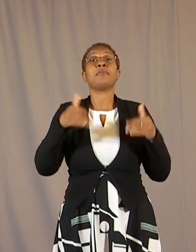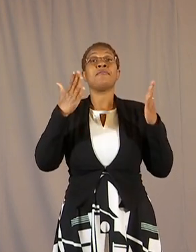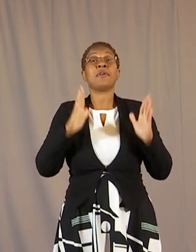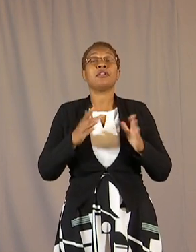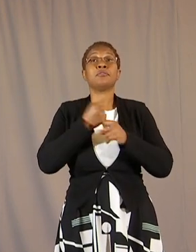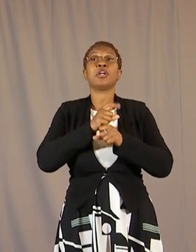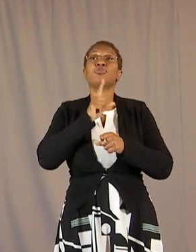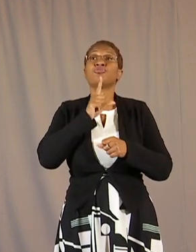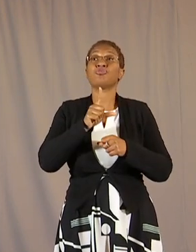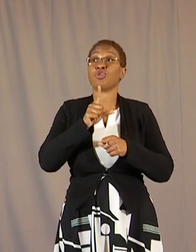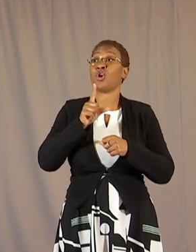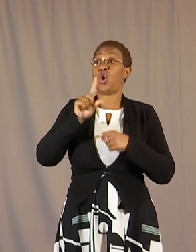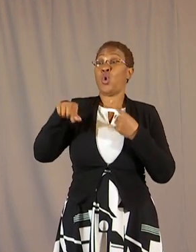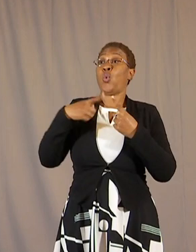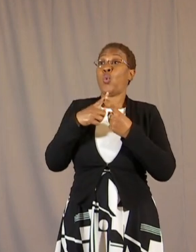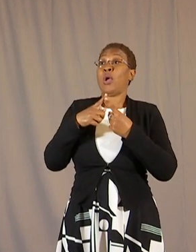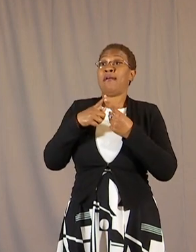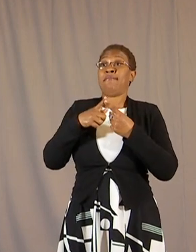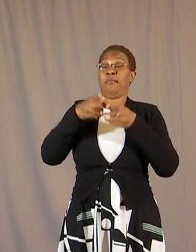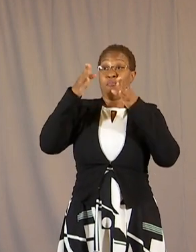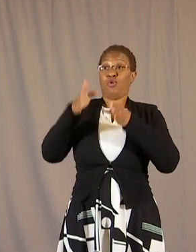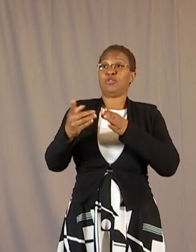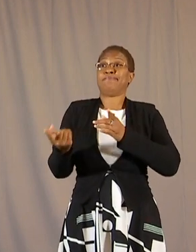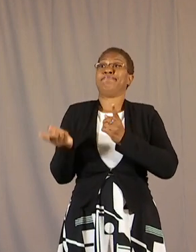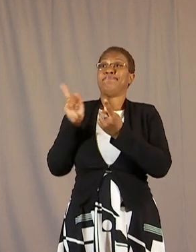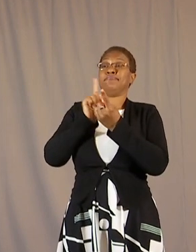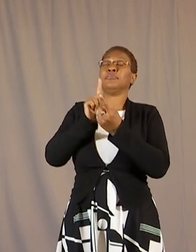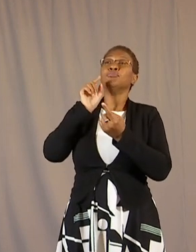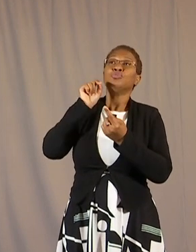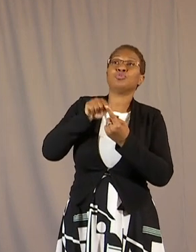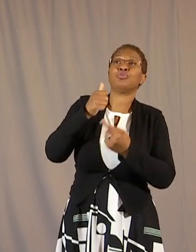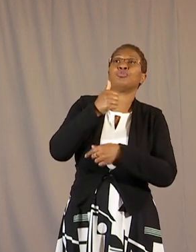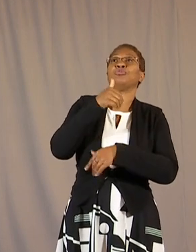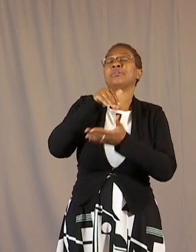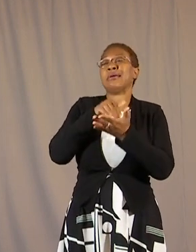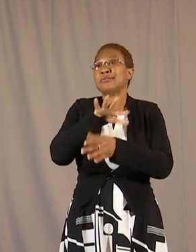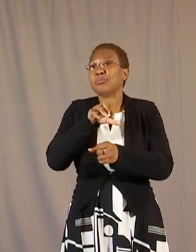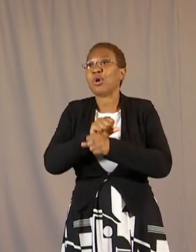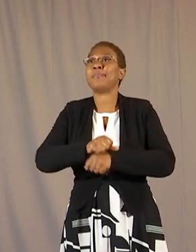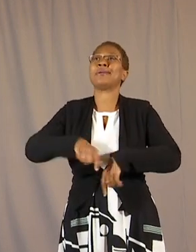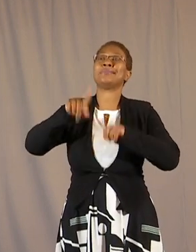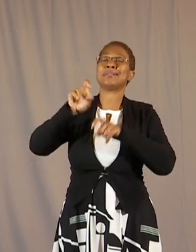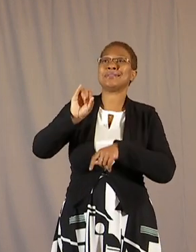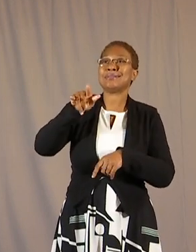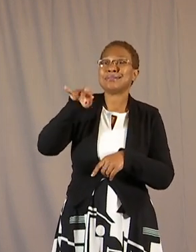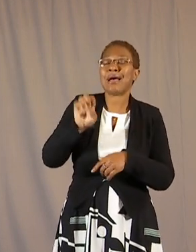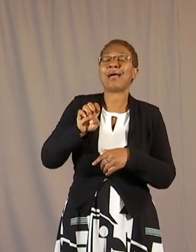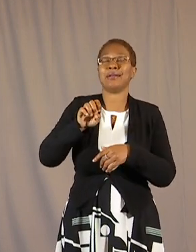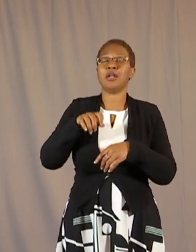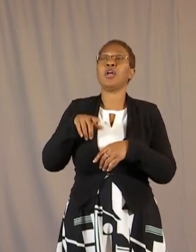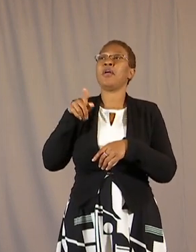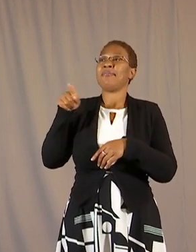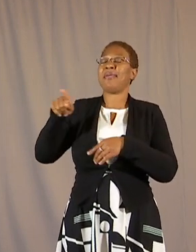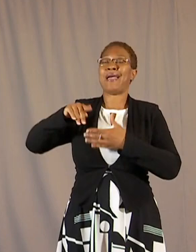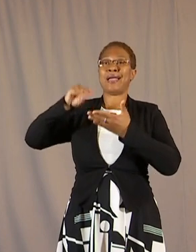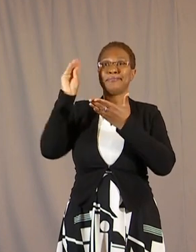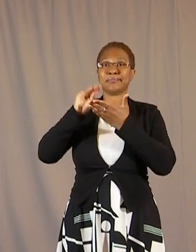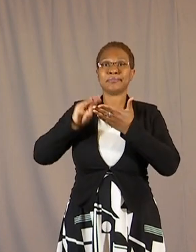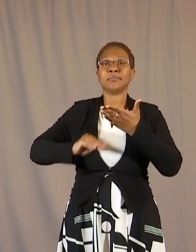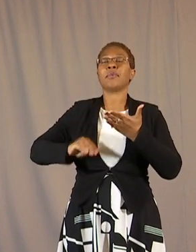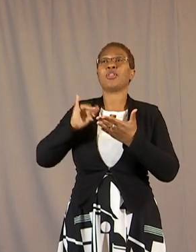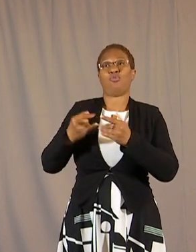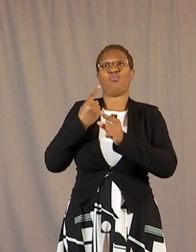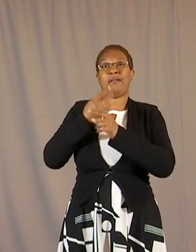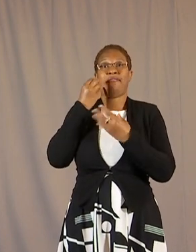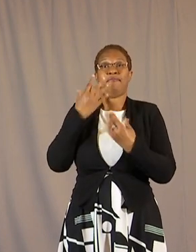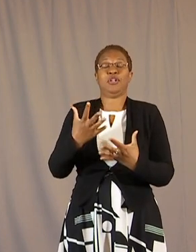were collecting the data and collecting it in systems that would be able to communicate with other systems. So that's really two points